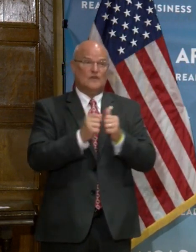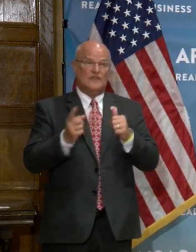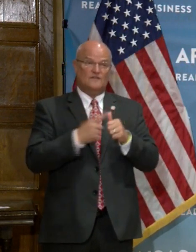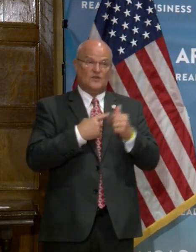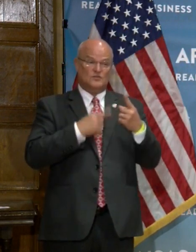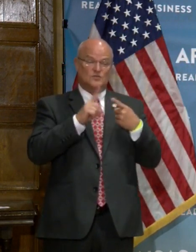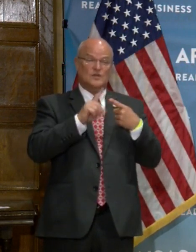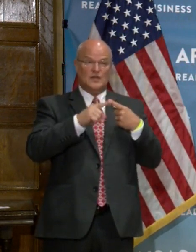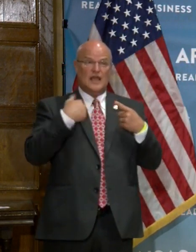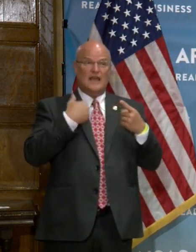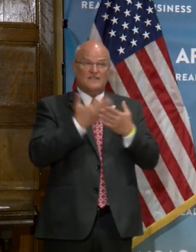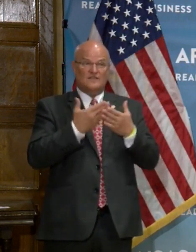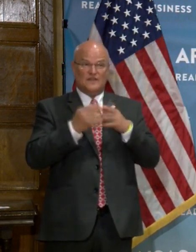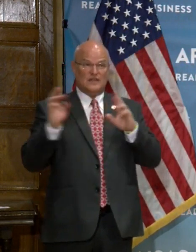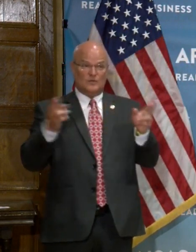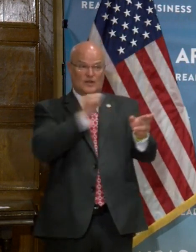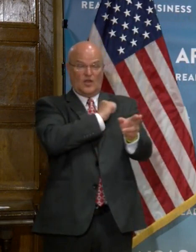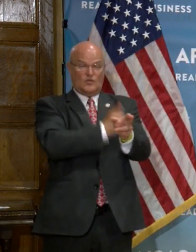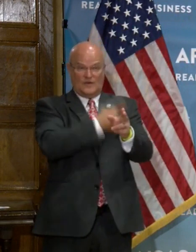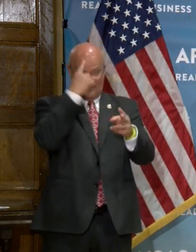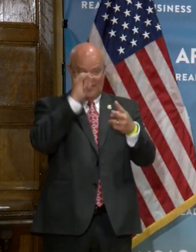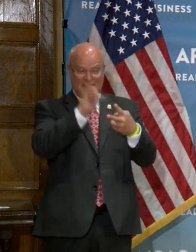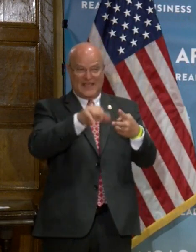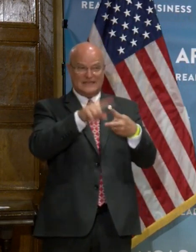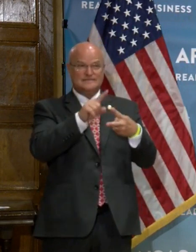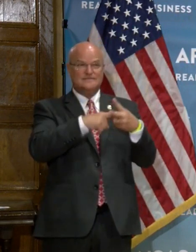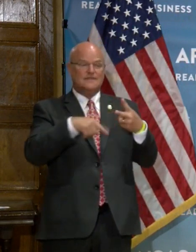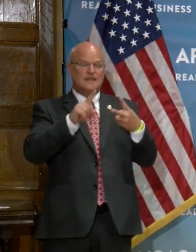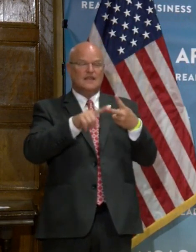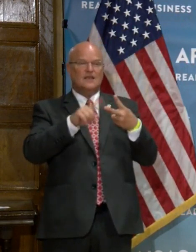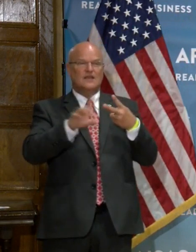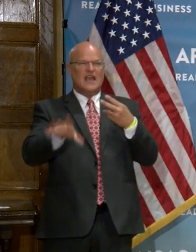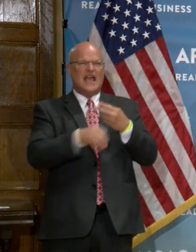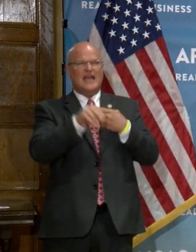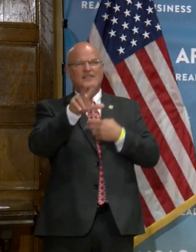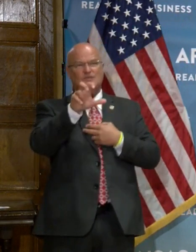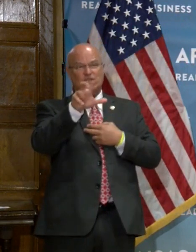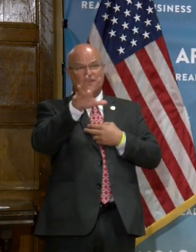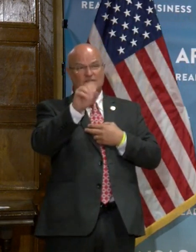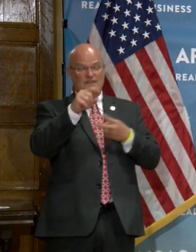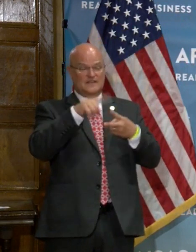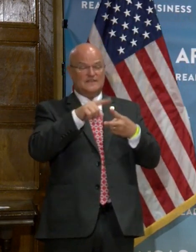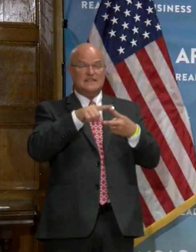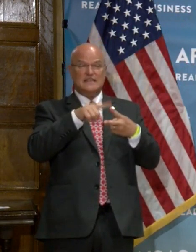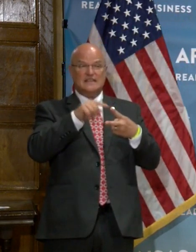one because we already have the funding and authorization for that. That will add 350